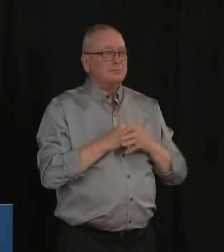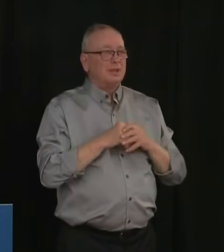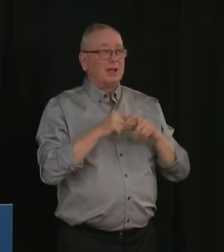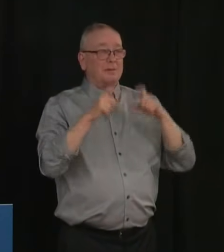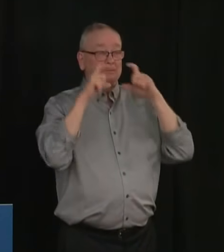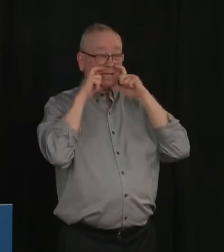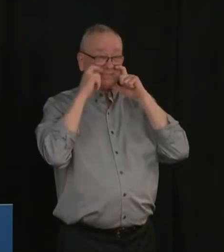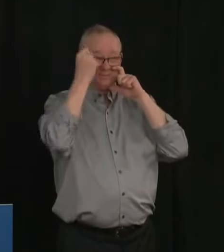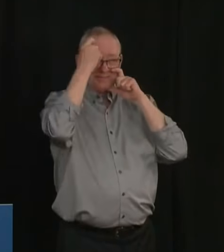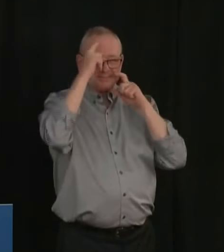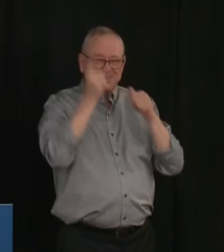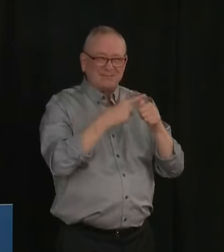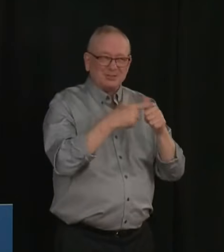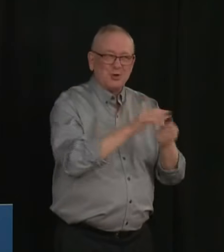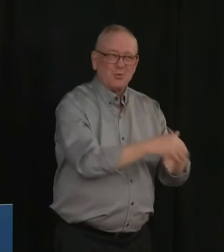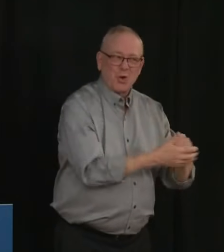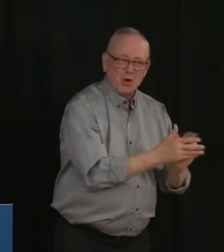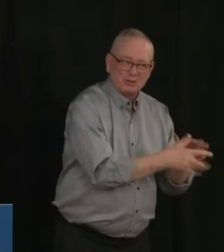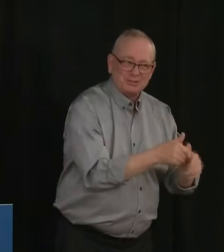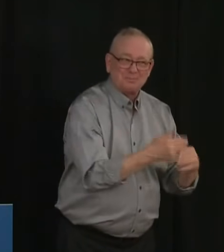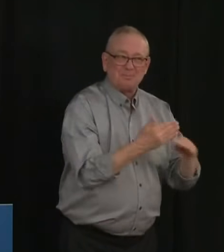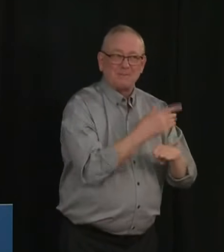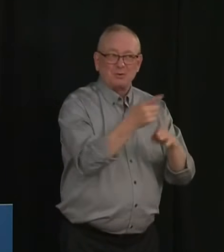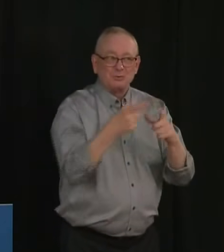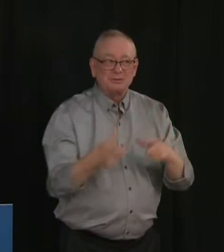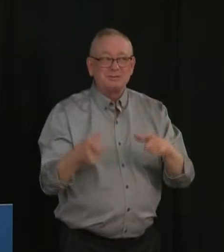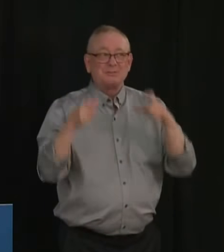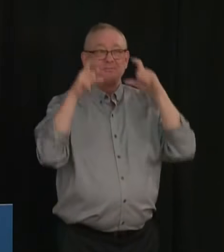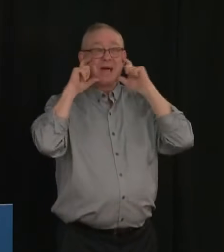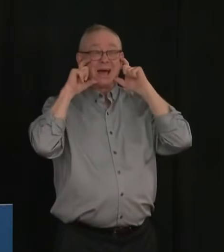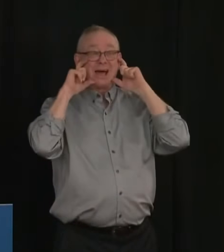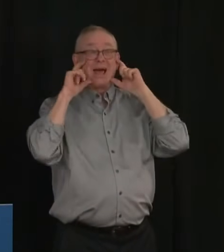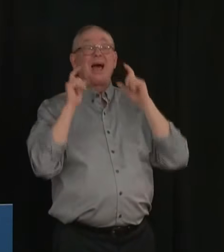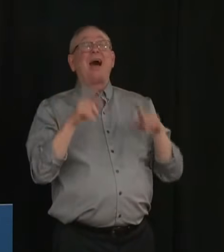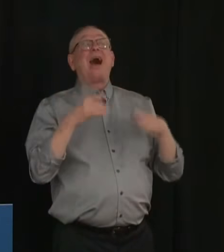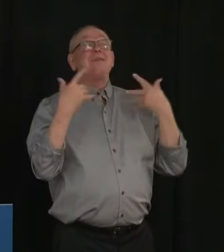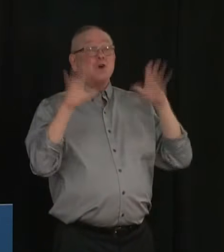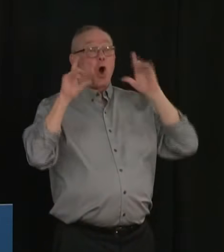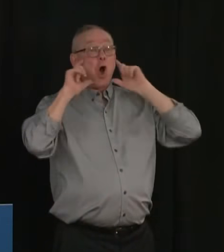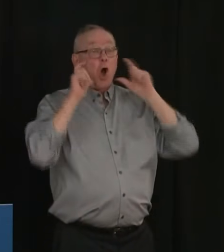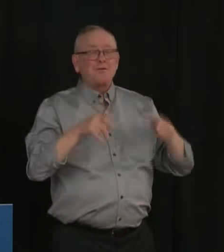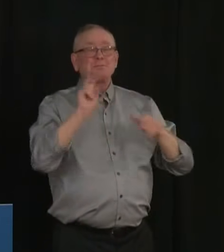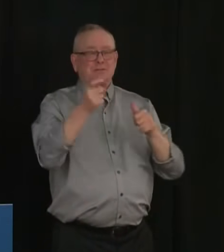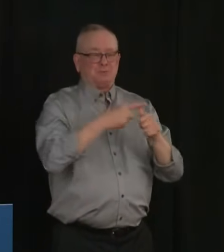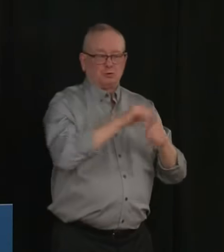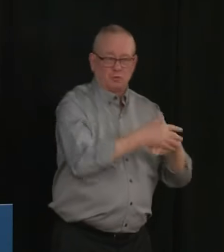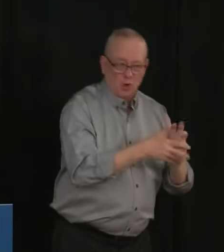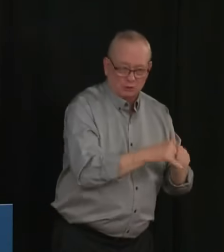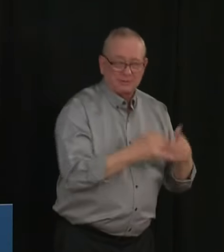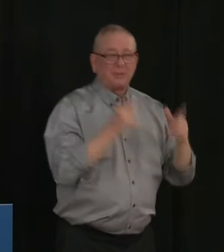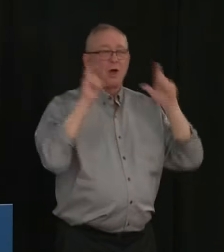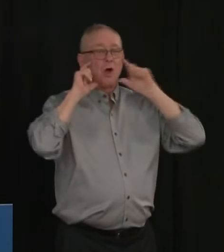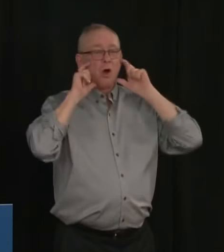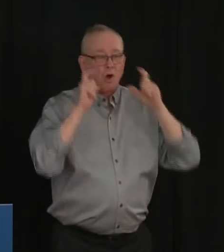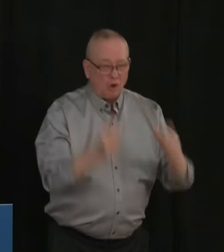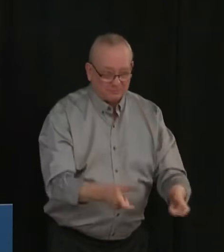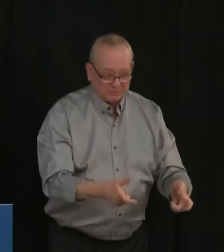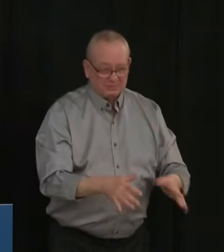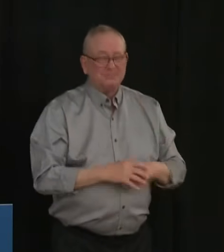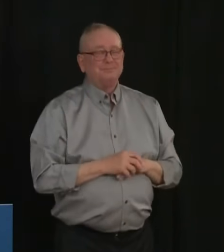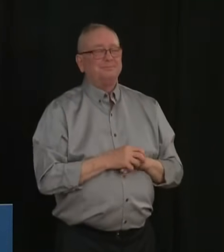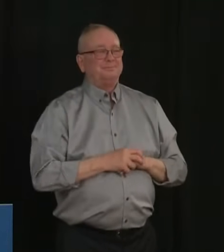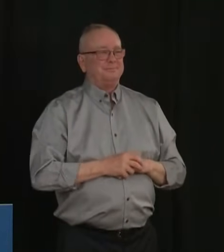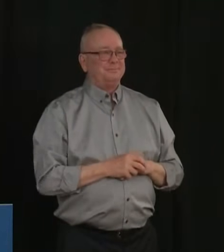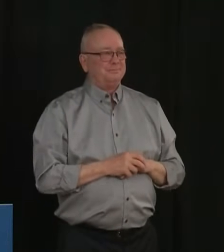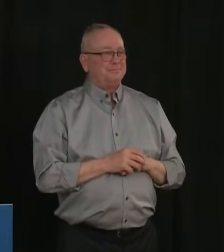it. The most important thing that we can do is to be vaccinated as soon as we are eligible. The best way to limit